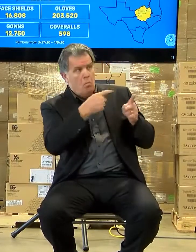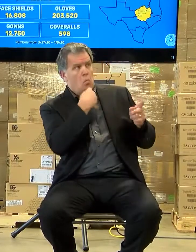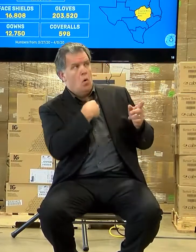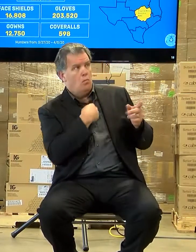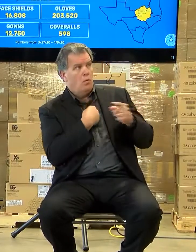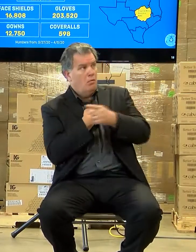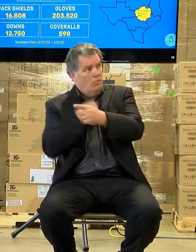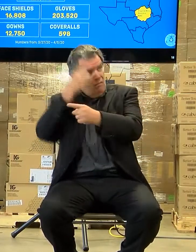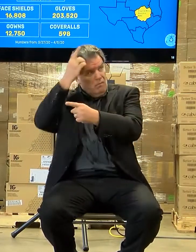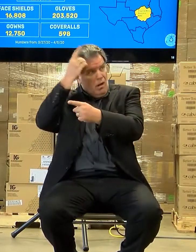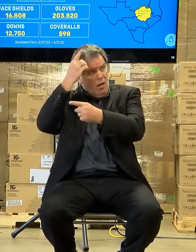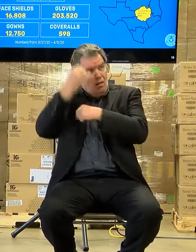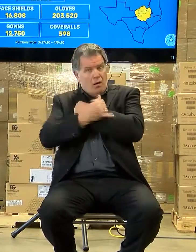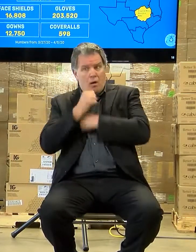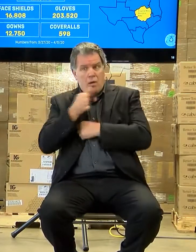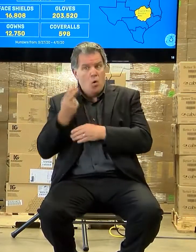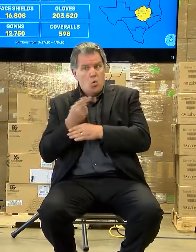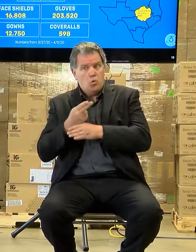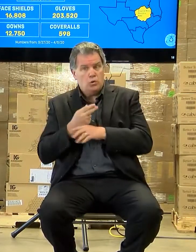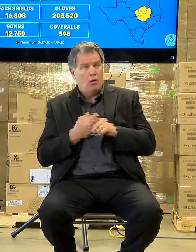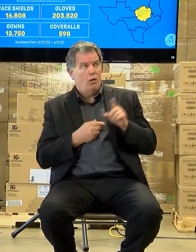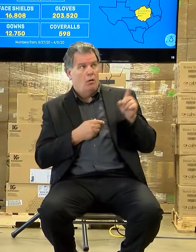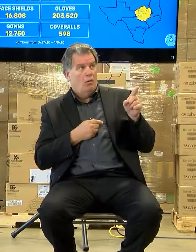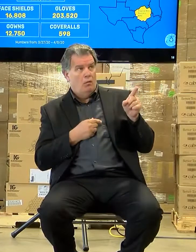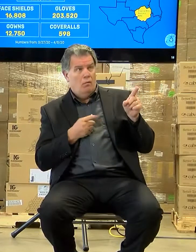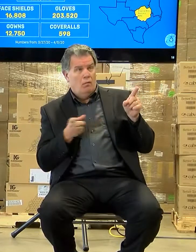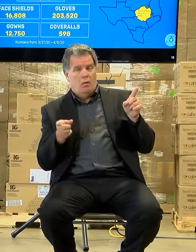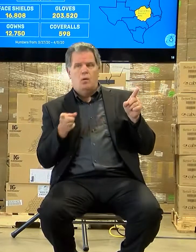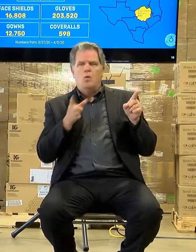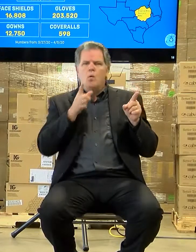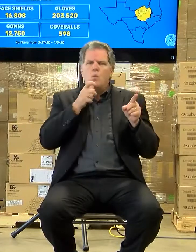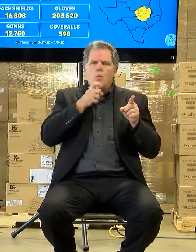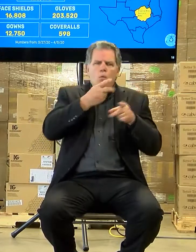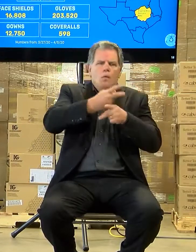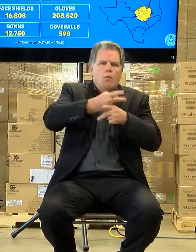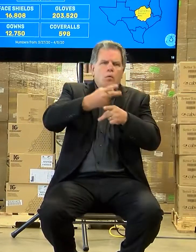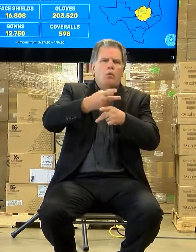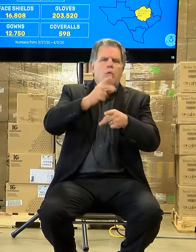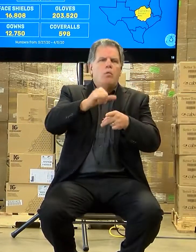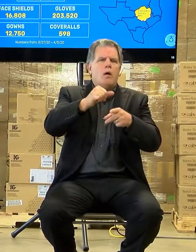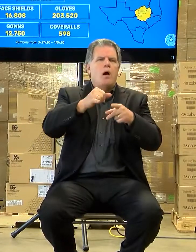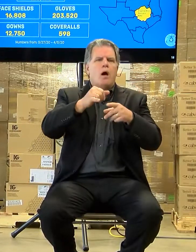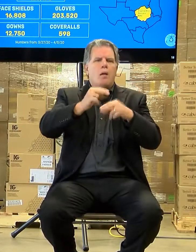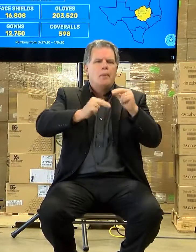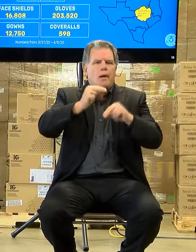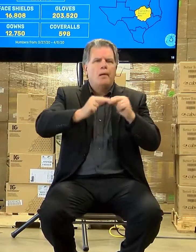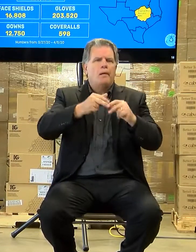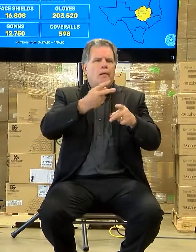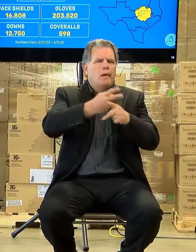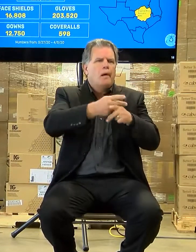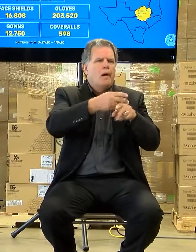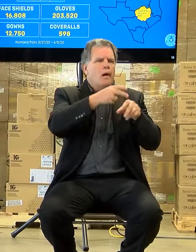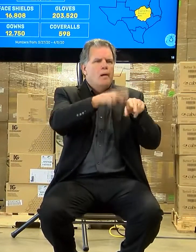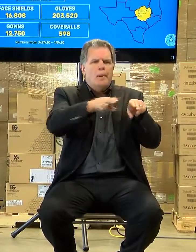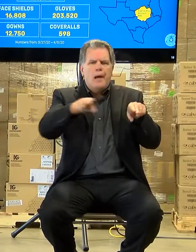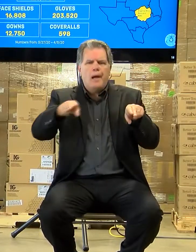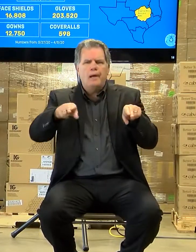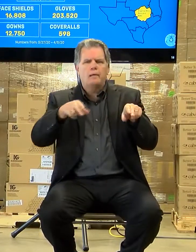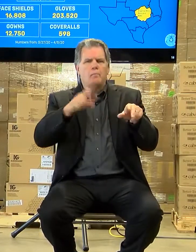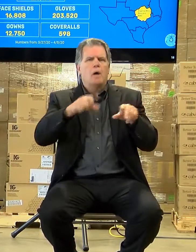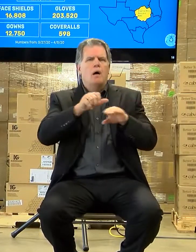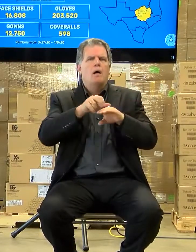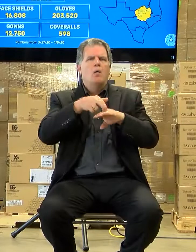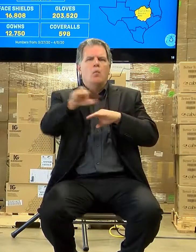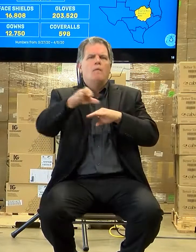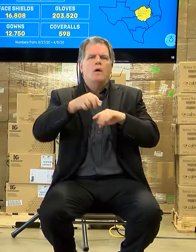the people who would be manning that operation and those beds that are currently there right now would have to be located elsewhere. So we needed